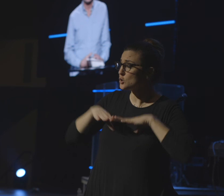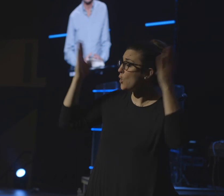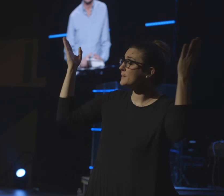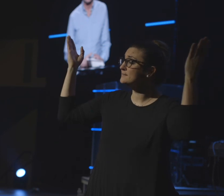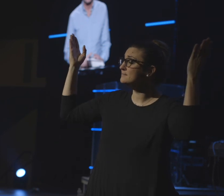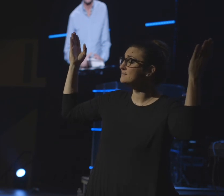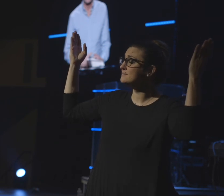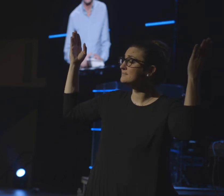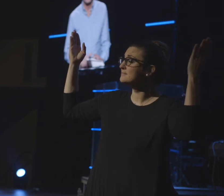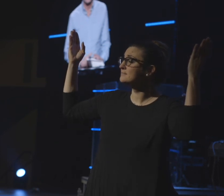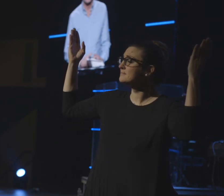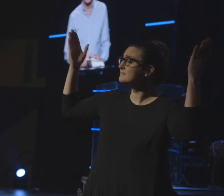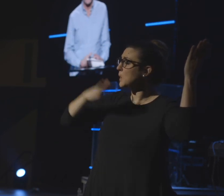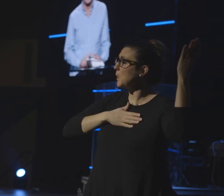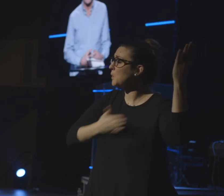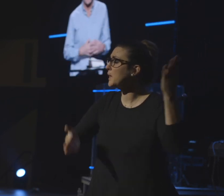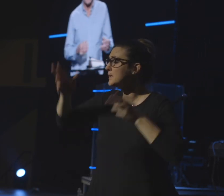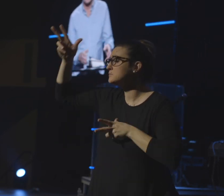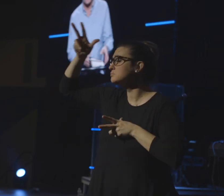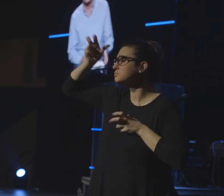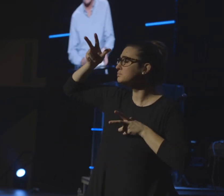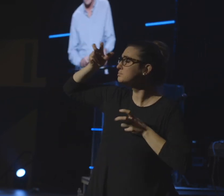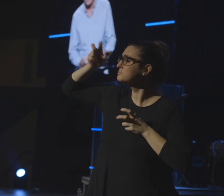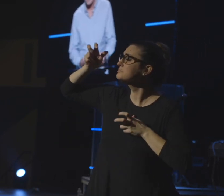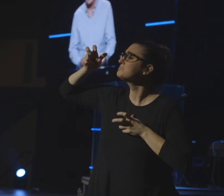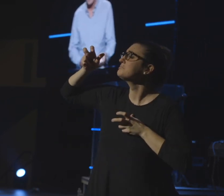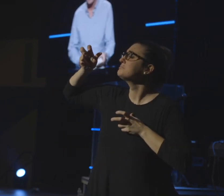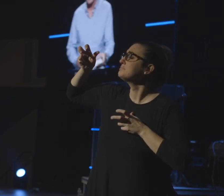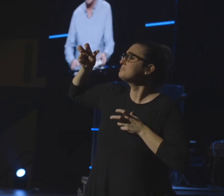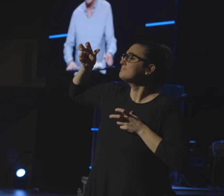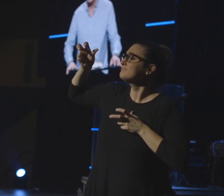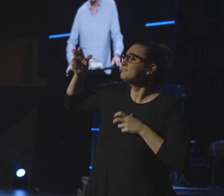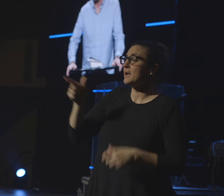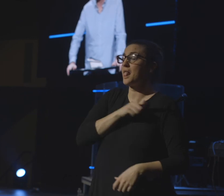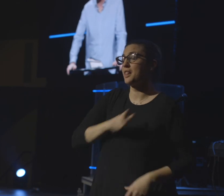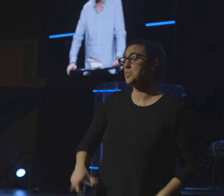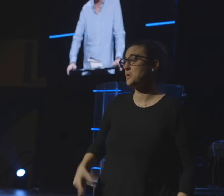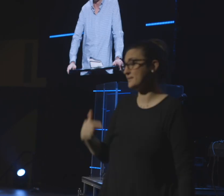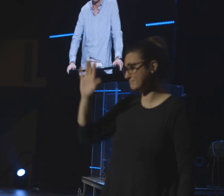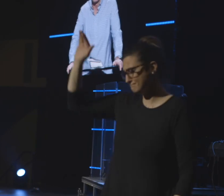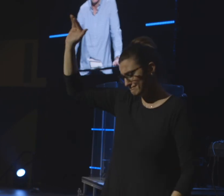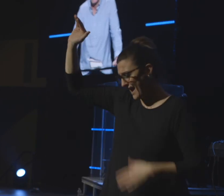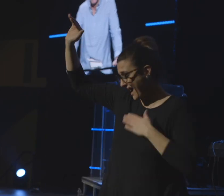ears. And Lord, I come to you. I, Lord, confess my